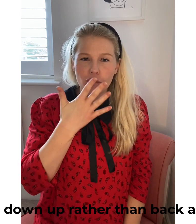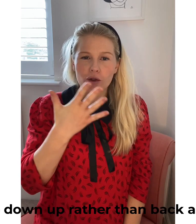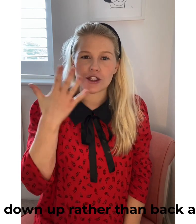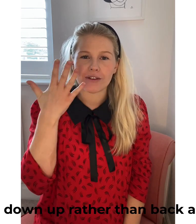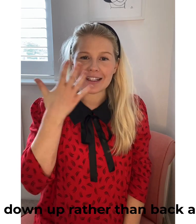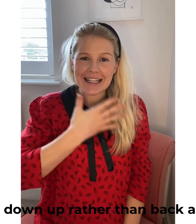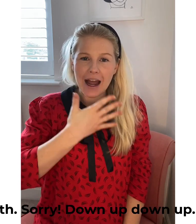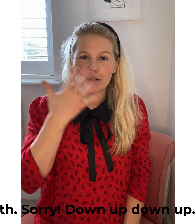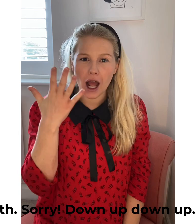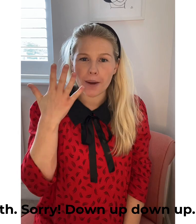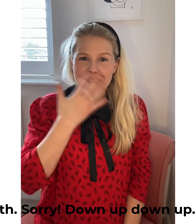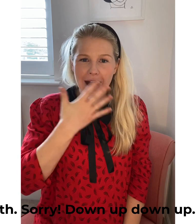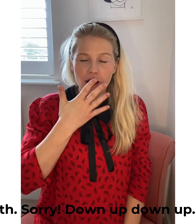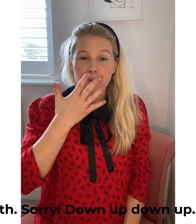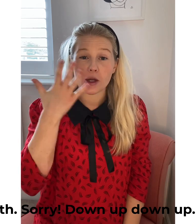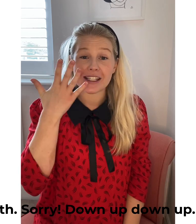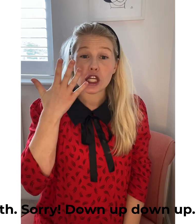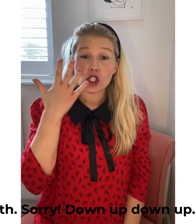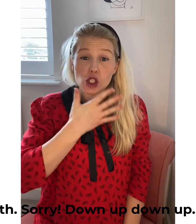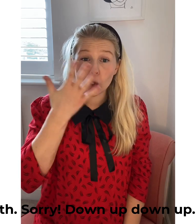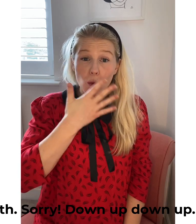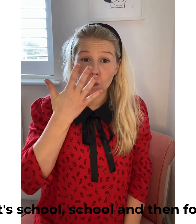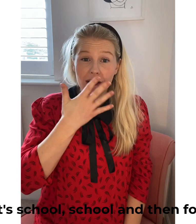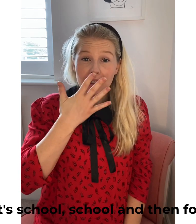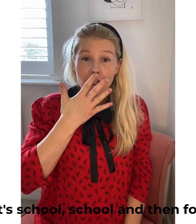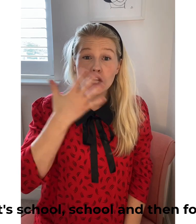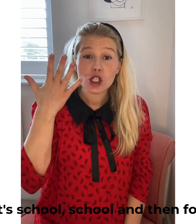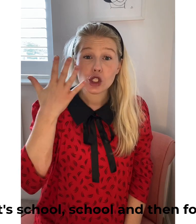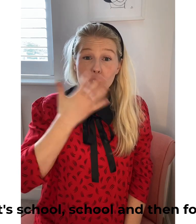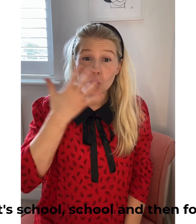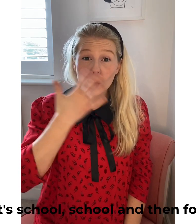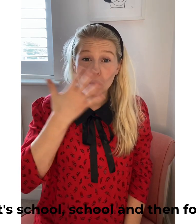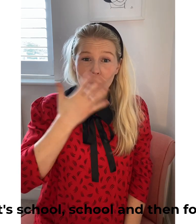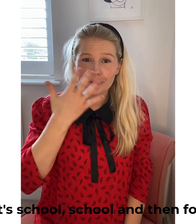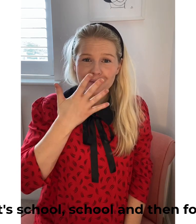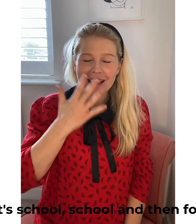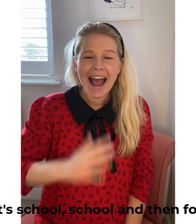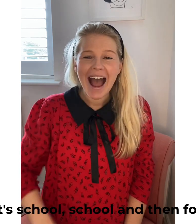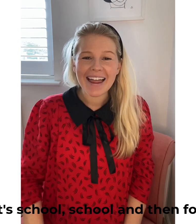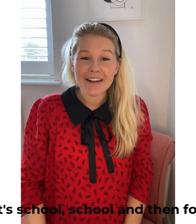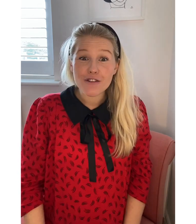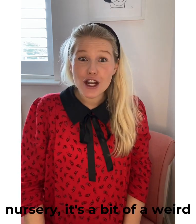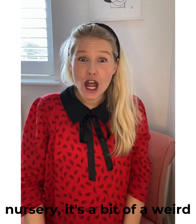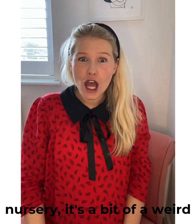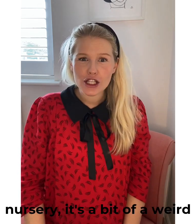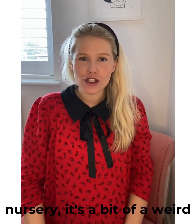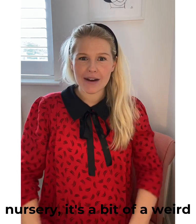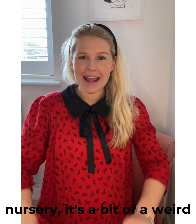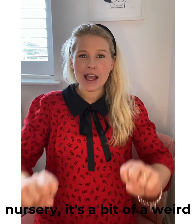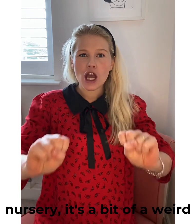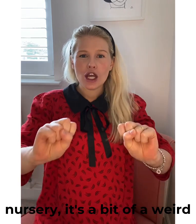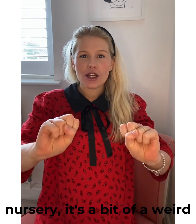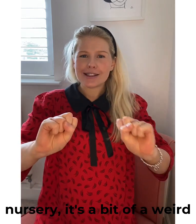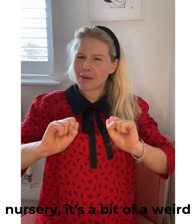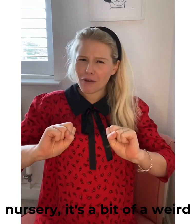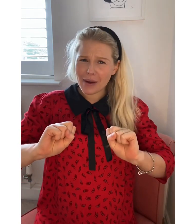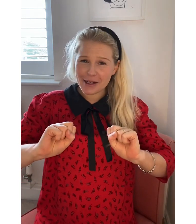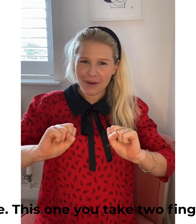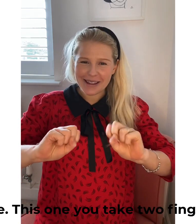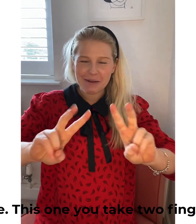sorry. Down, up, so it's school, school. And then for nursery, it's a bit of a weird one, this one.